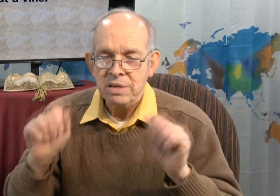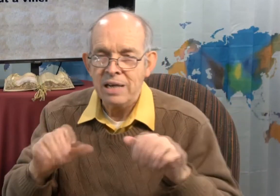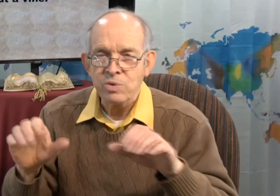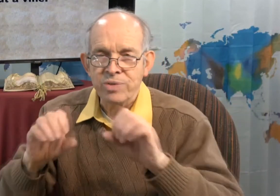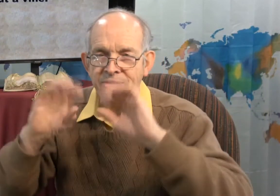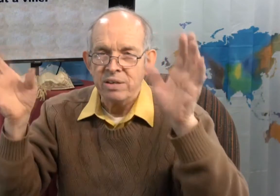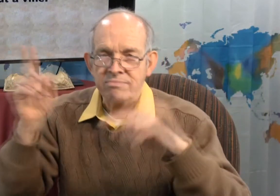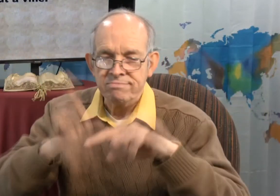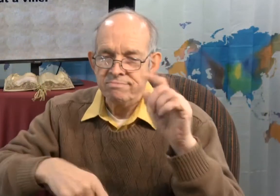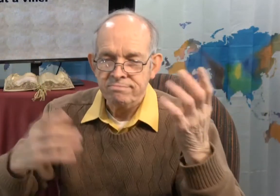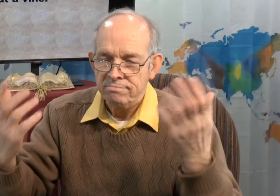can't do nothing.